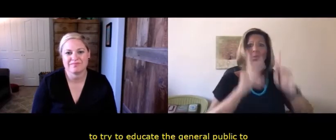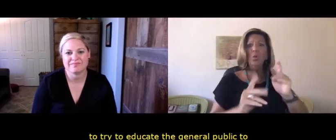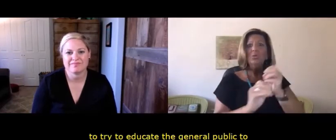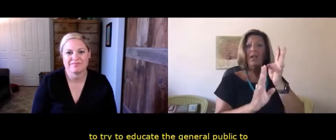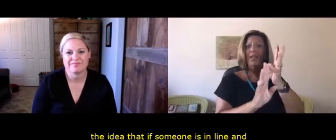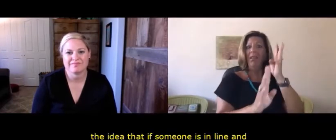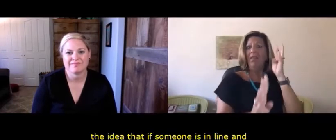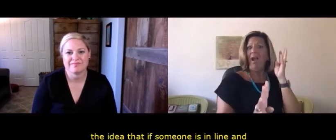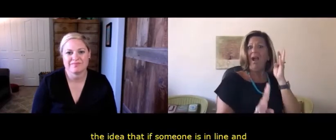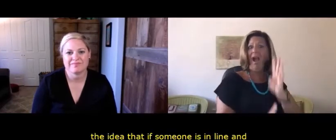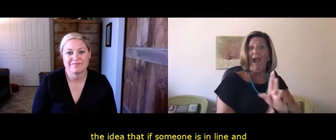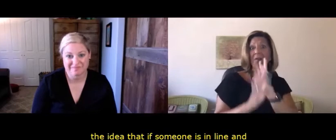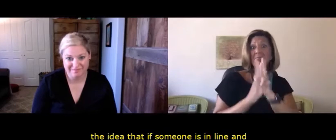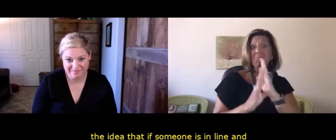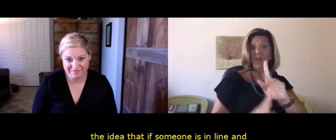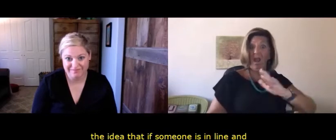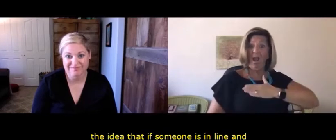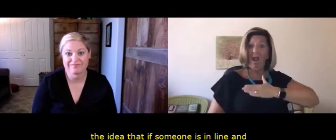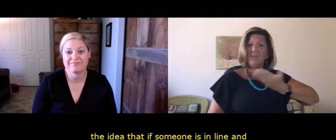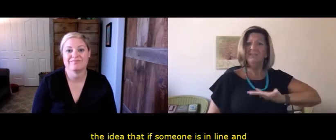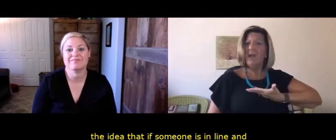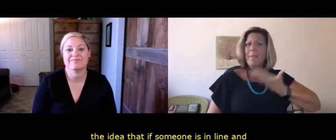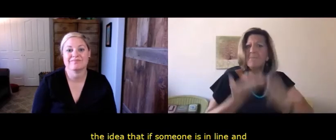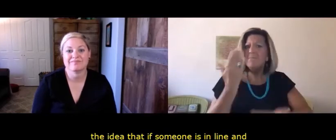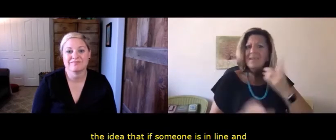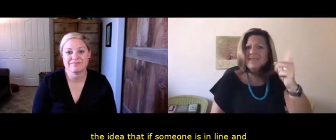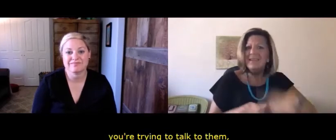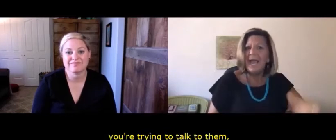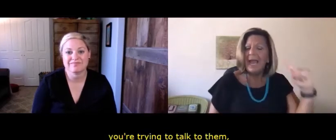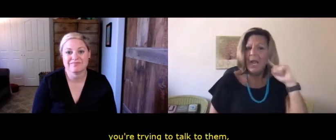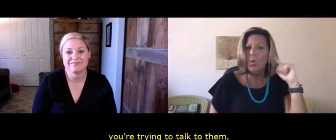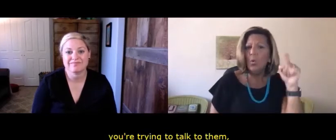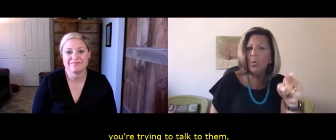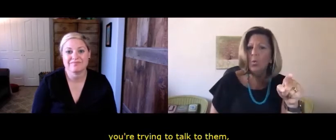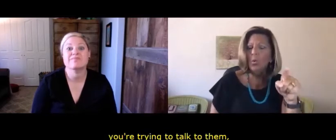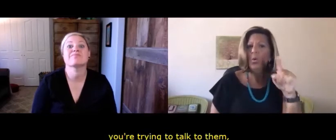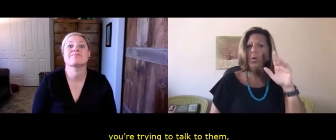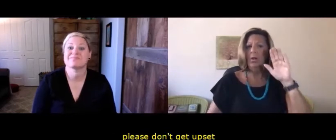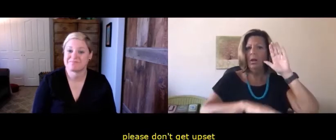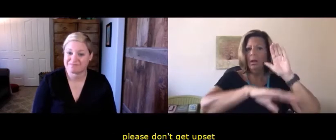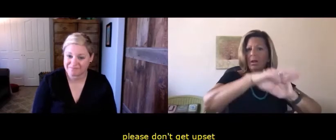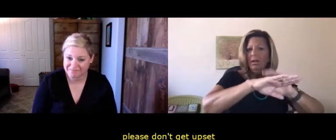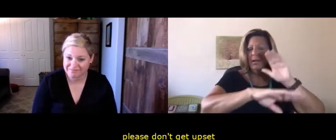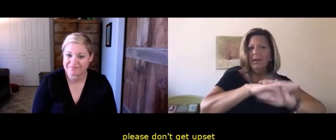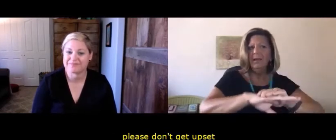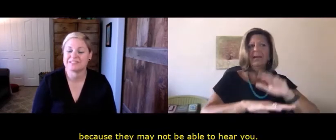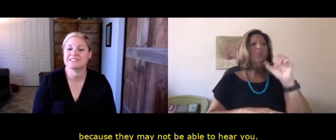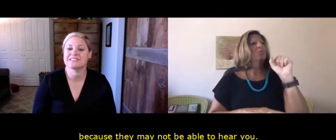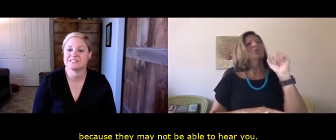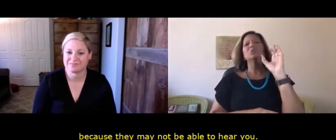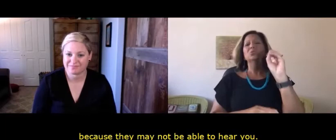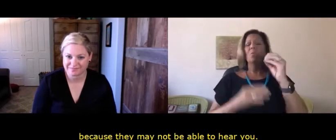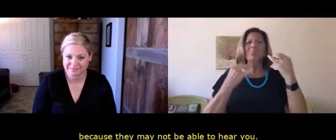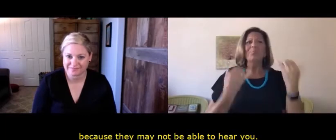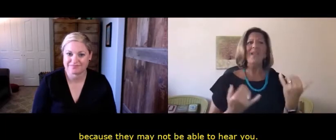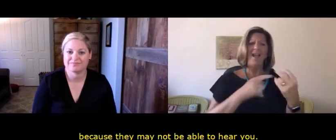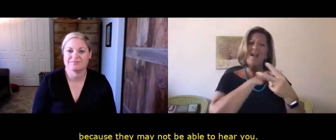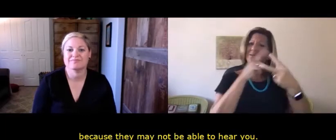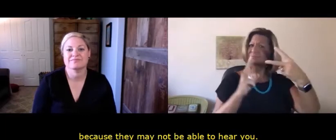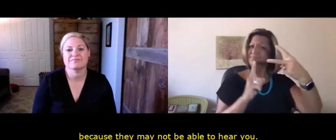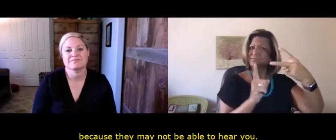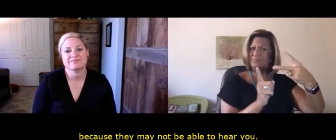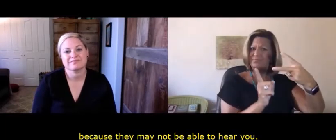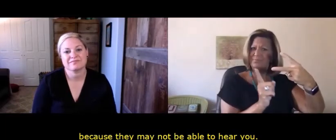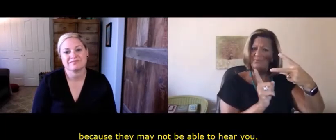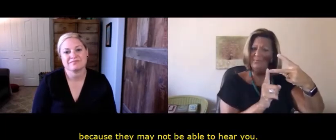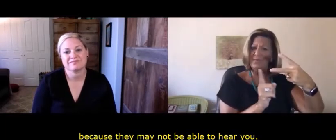the general public to the idea that if someone is in line and you're trying to talk to them, please don't get upset because they may not be able